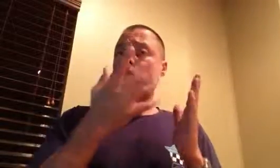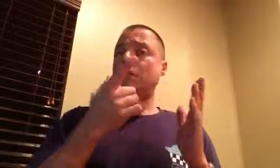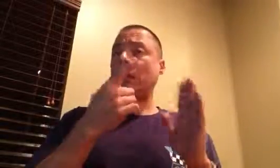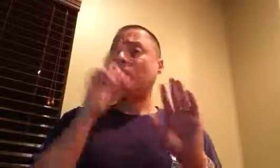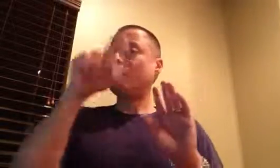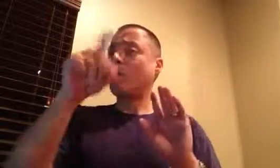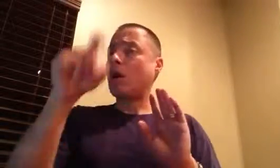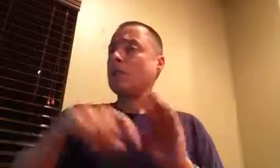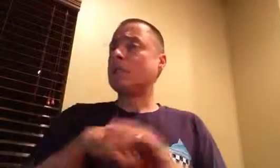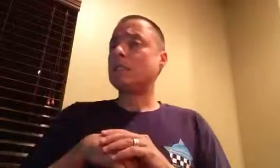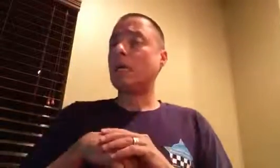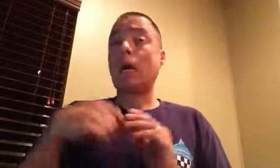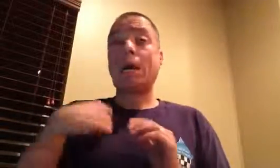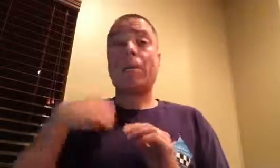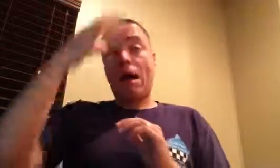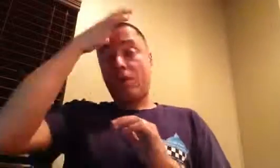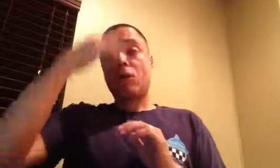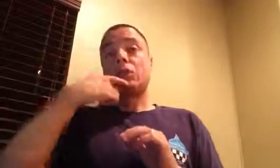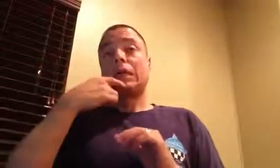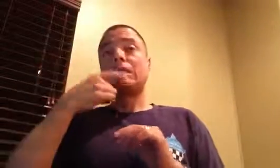you are what you do, not what you say.